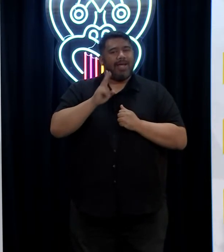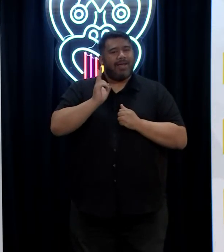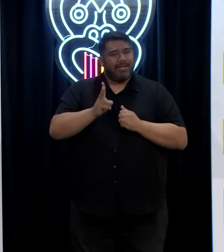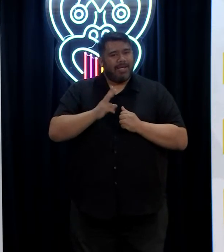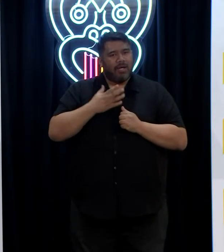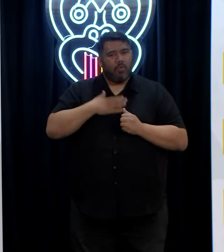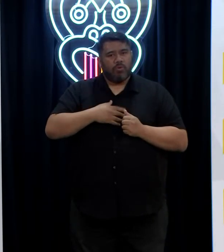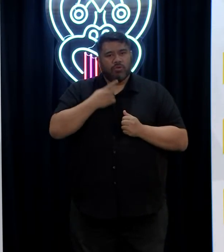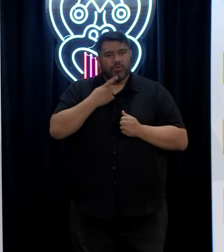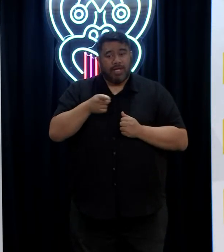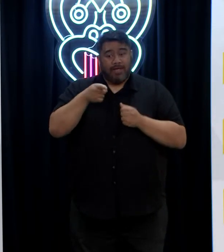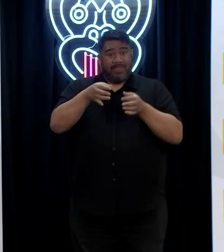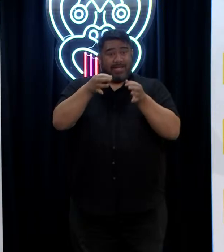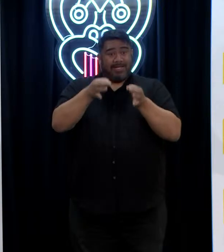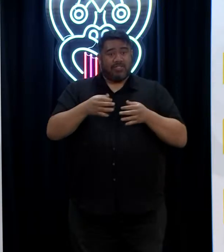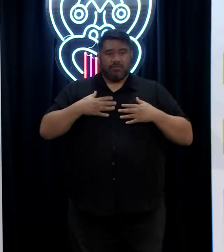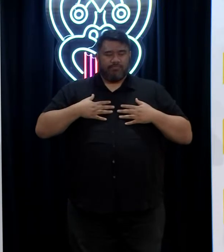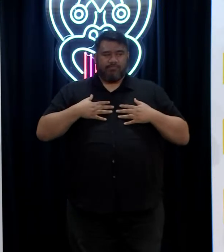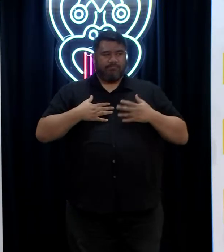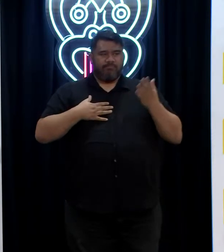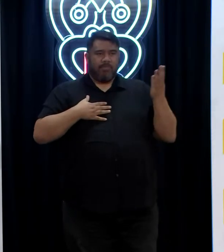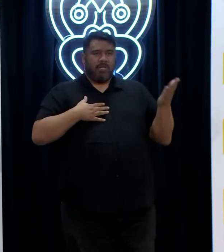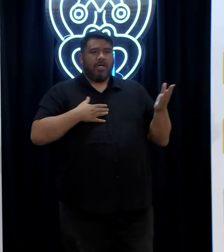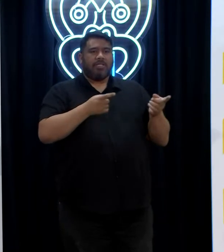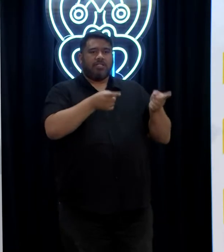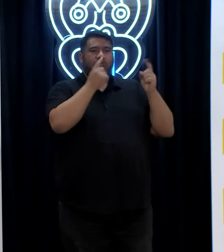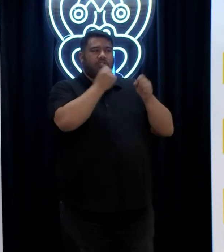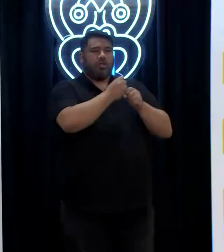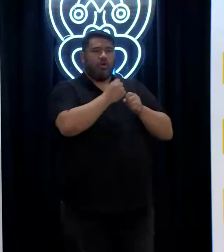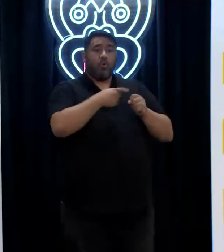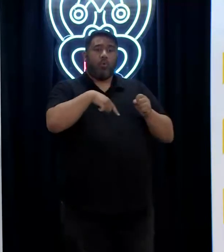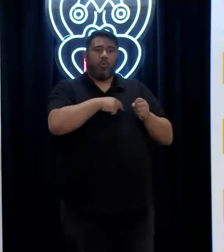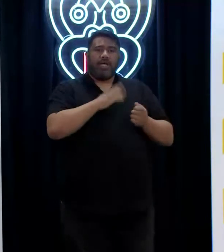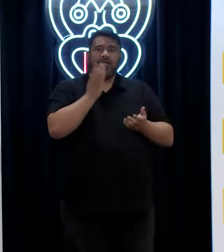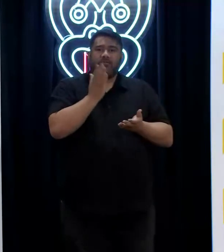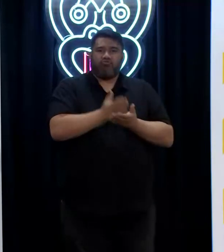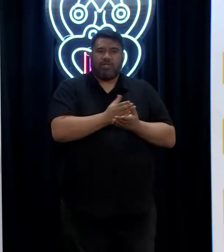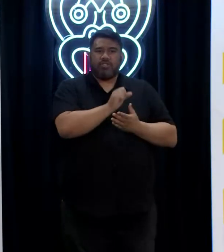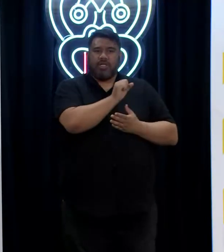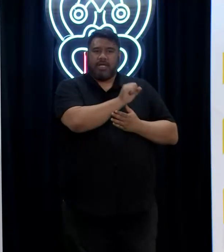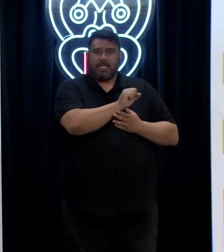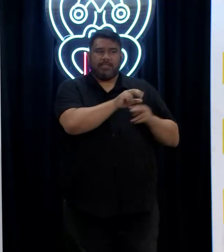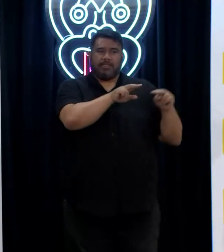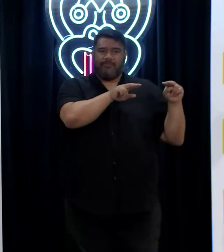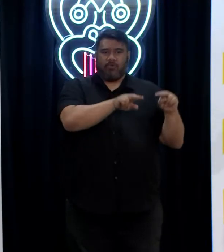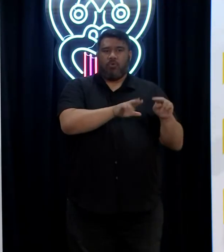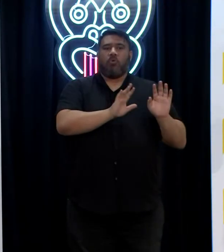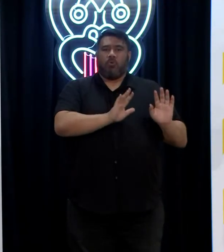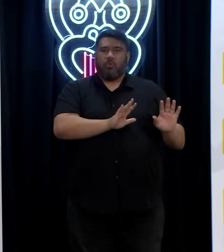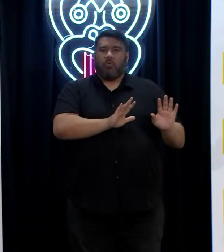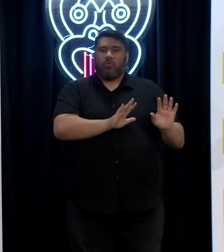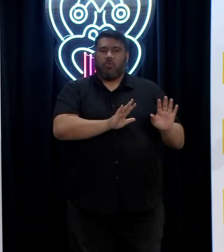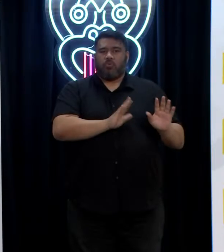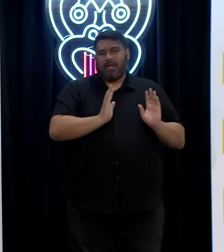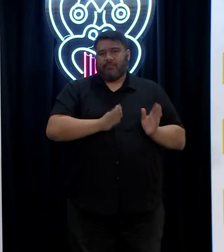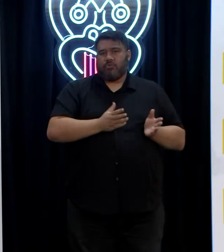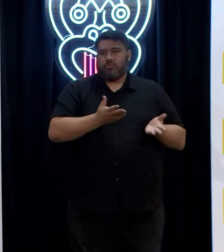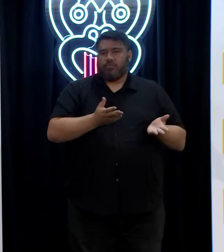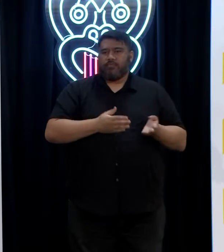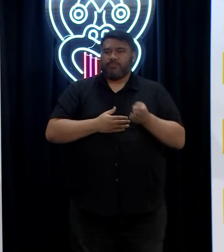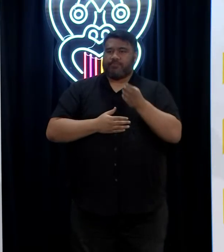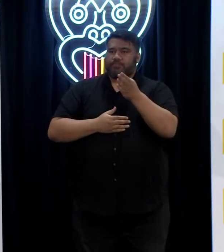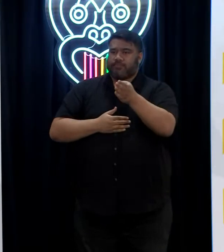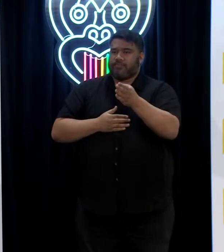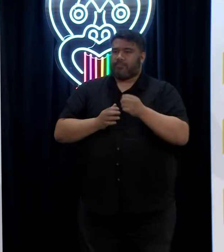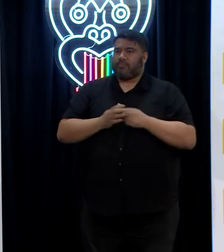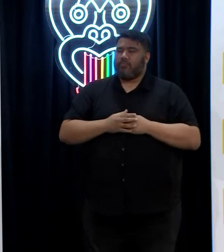is a decision the Director General makes. We have to trust his judgment in these matters. He's made the judgment that this appears to be safe. Mikey. Just